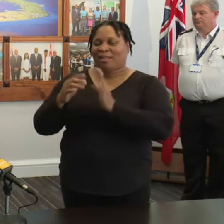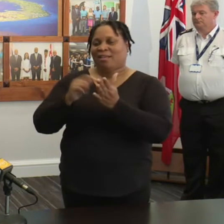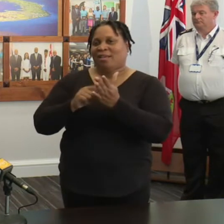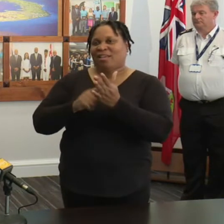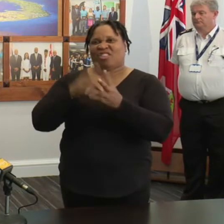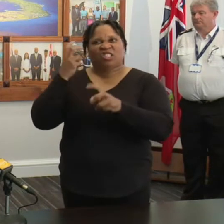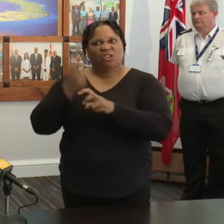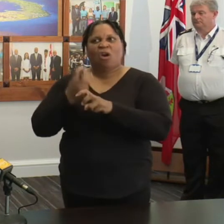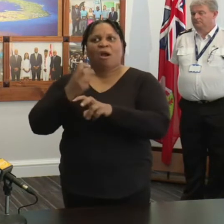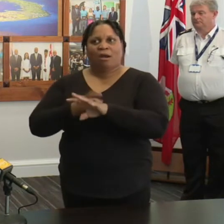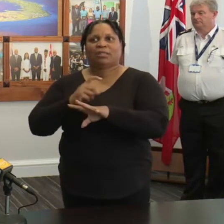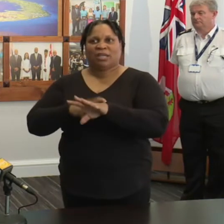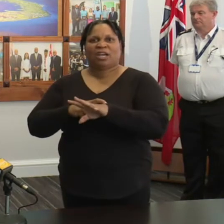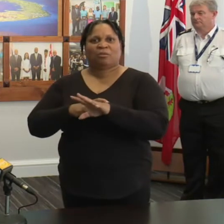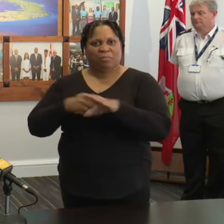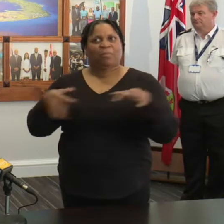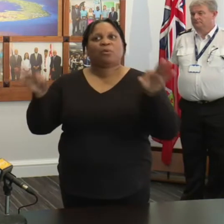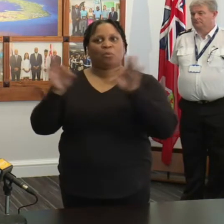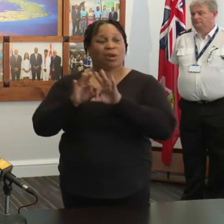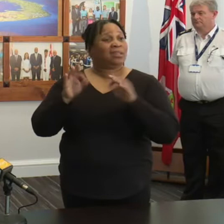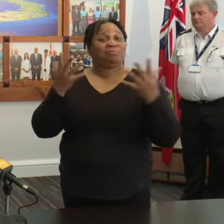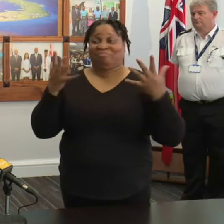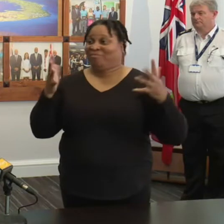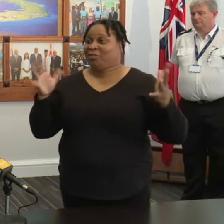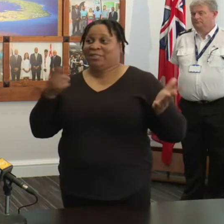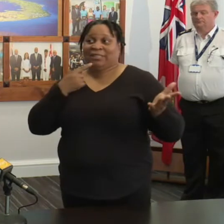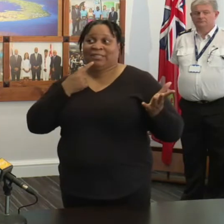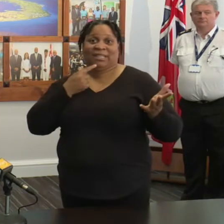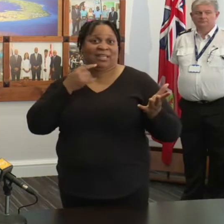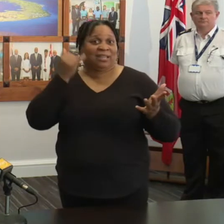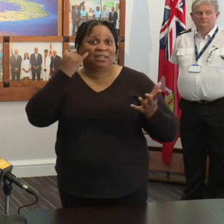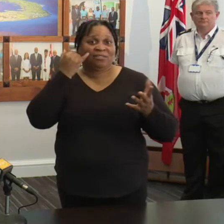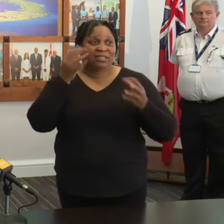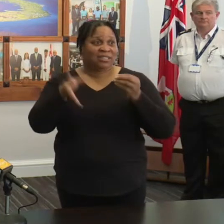it. So that's all I have to say, unless there are other questions.